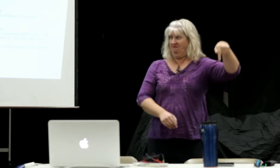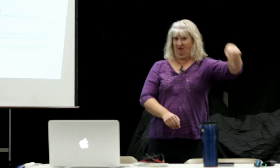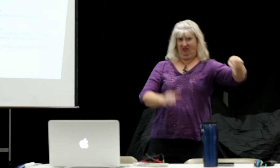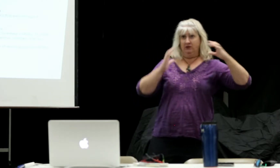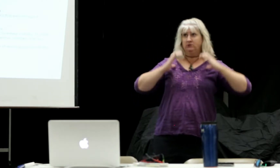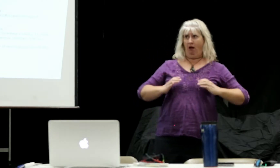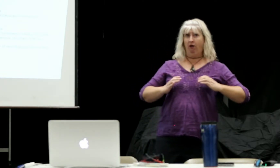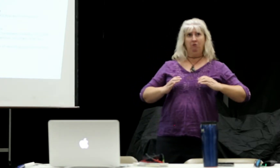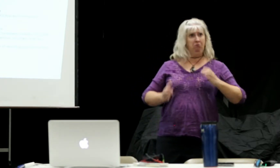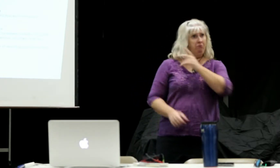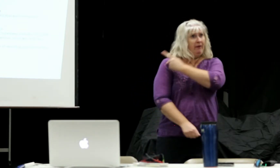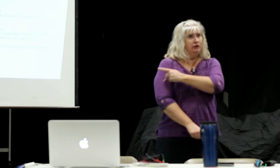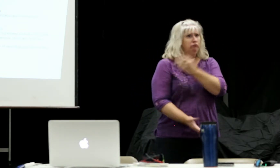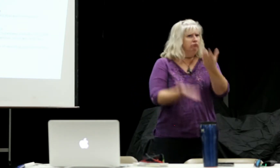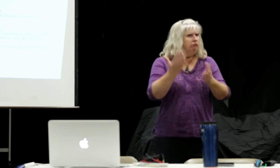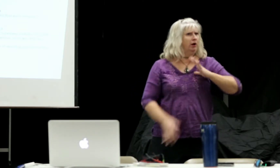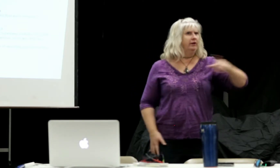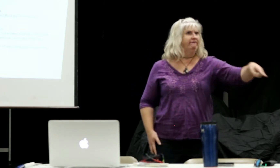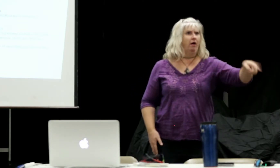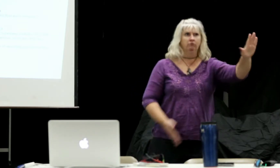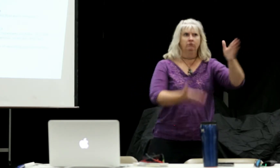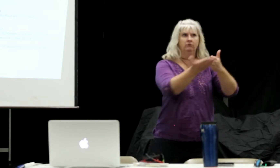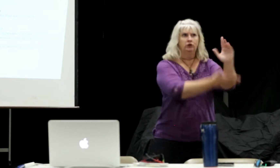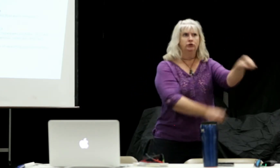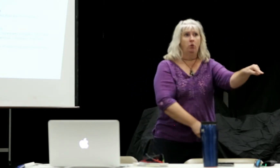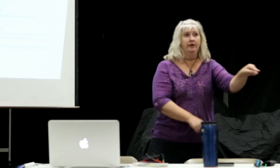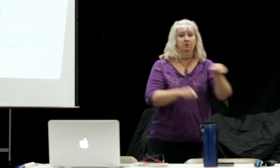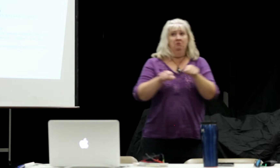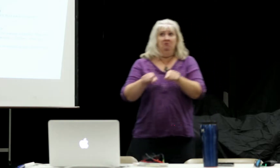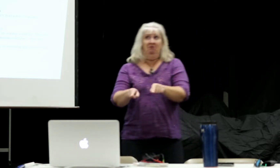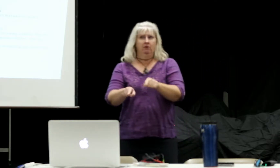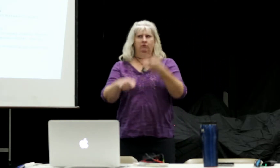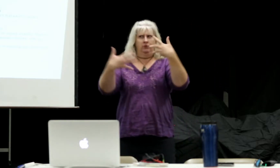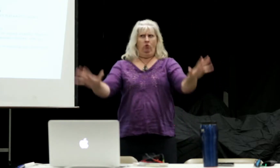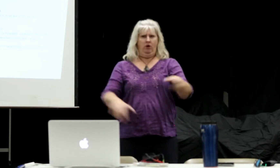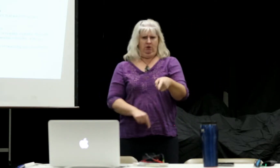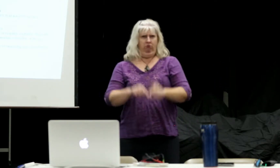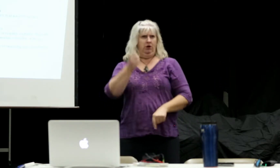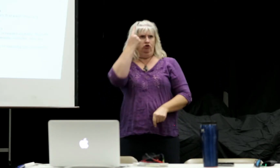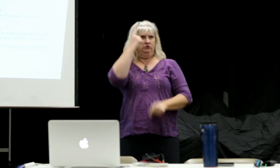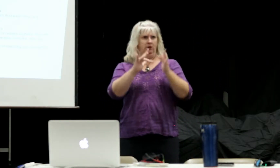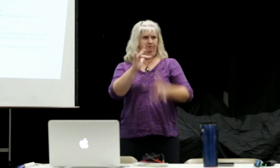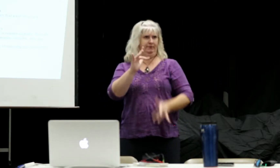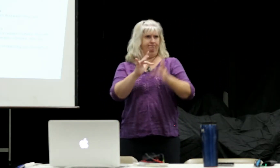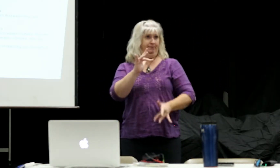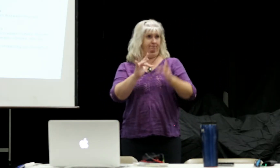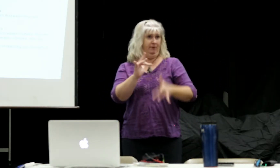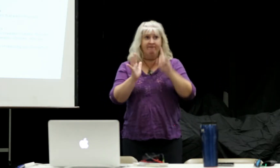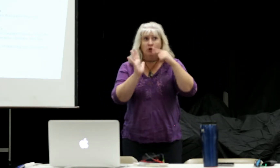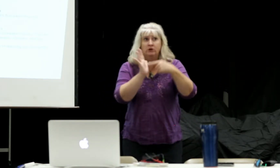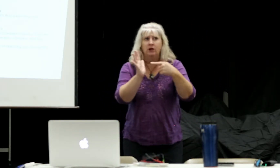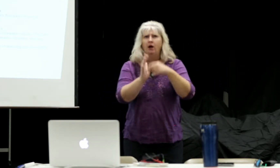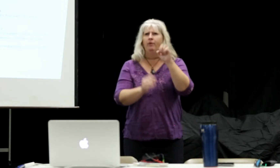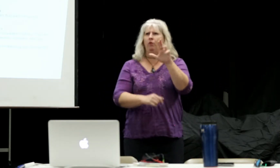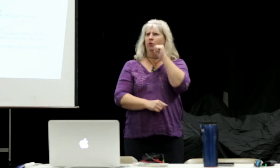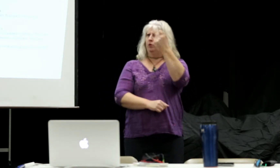say VRI is fine, and maybe for a particular patient, VRA is fine, and that's fine for that person if they're willing to do that. If there's not good